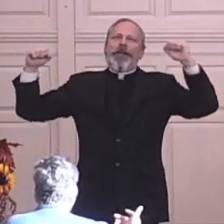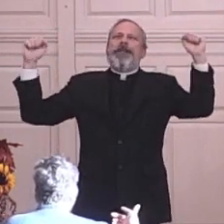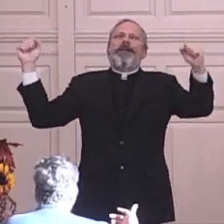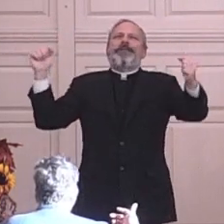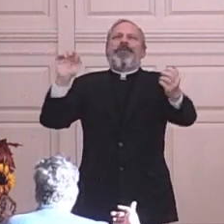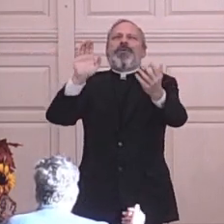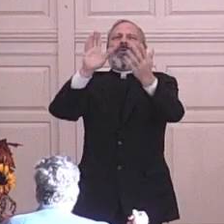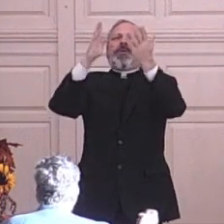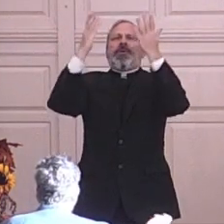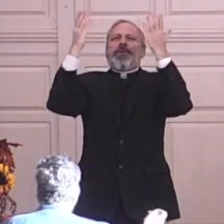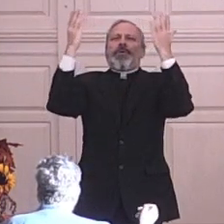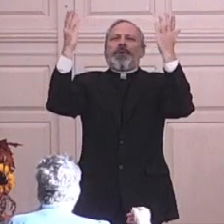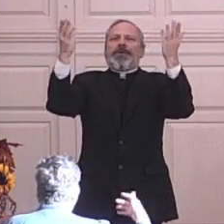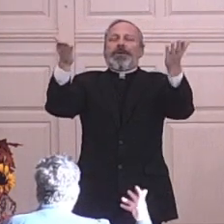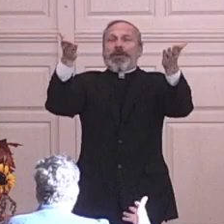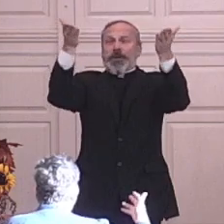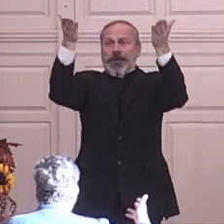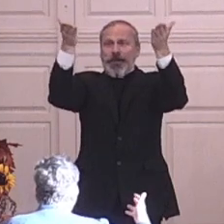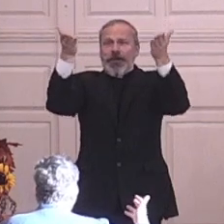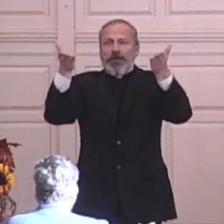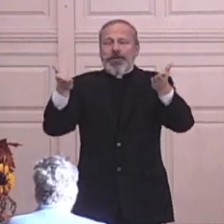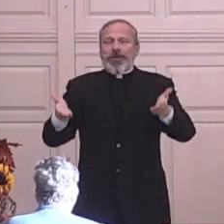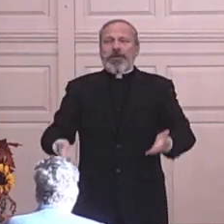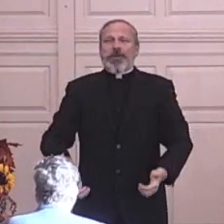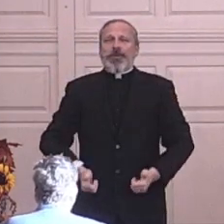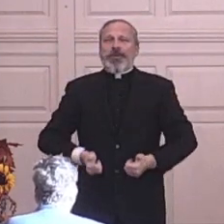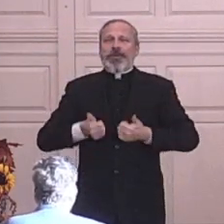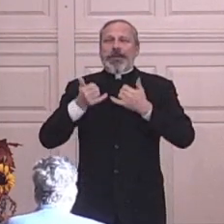down before thee,